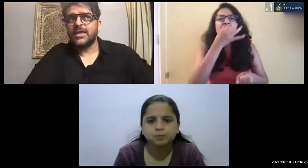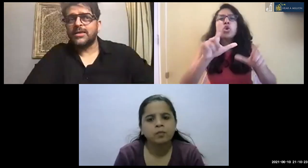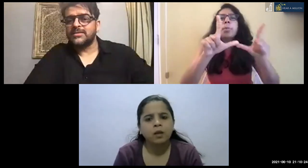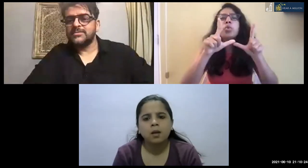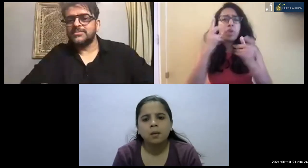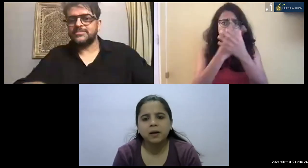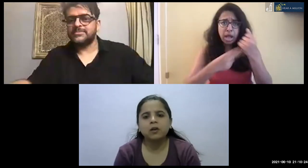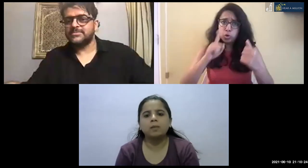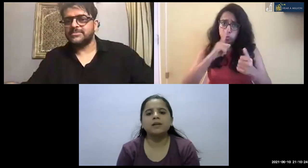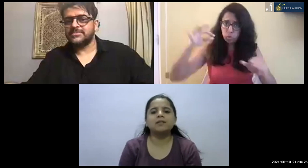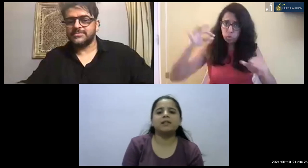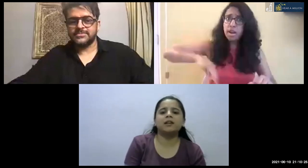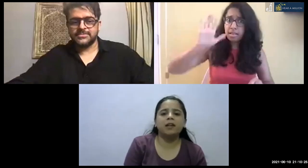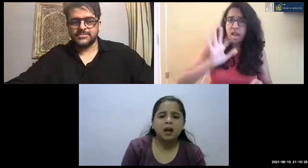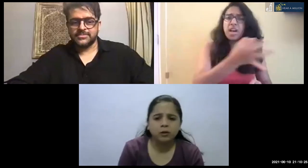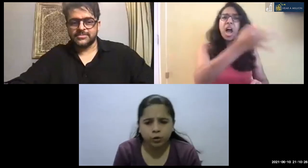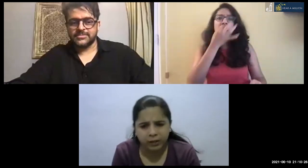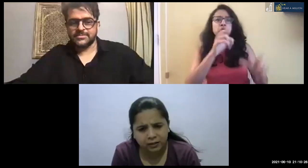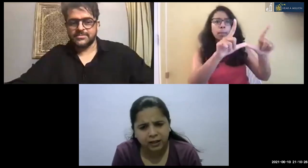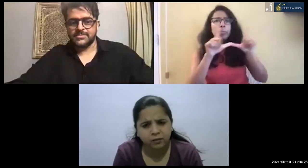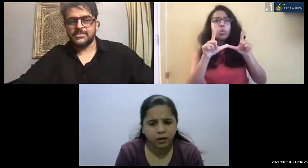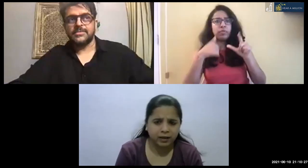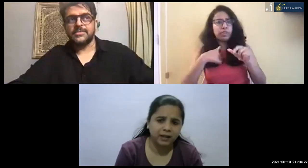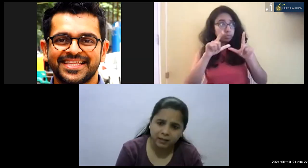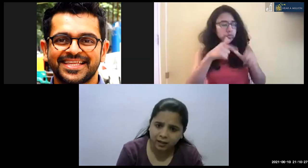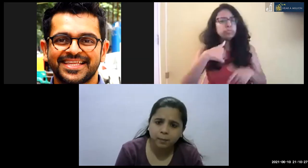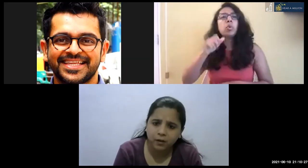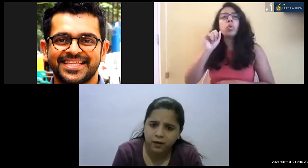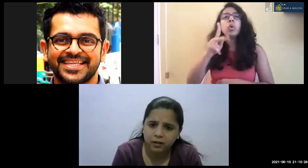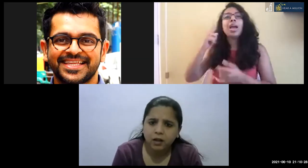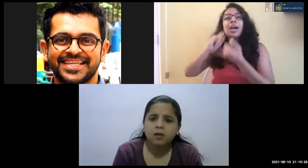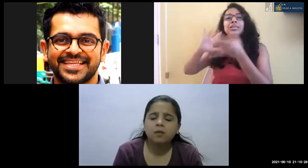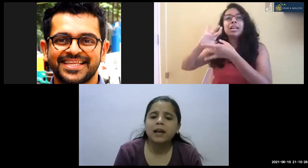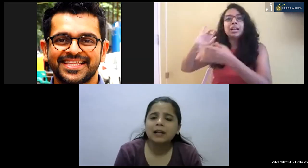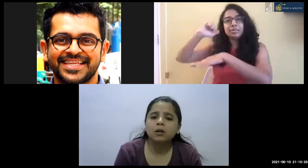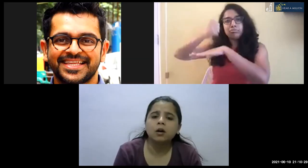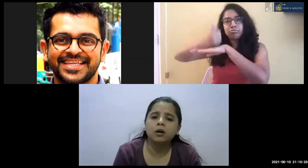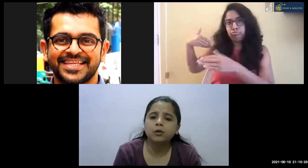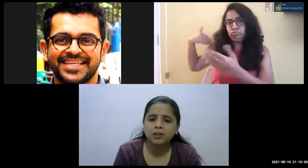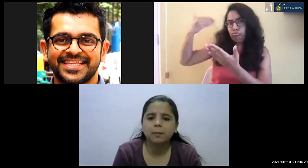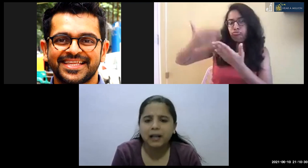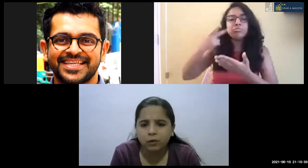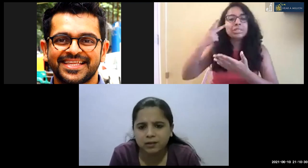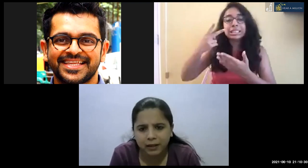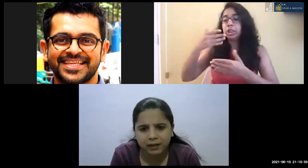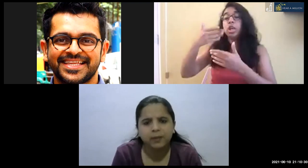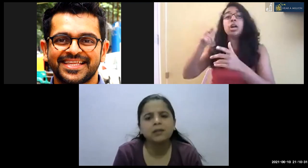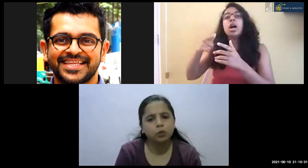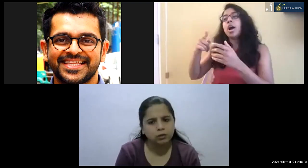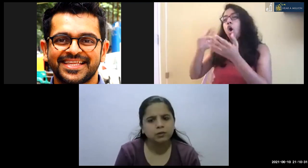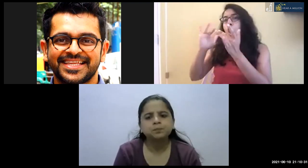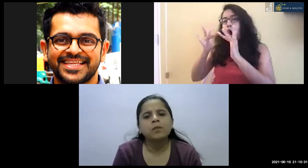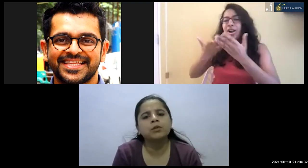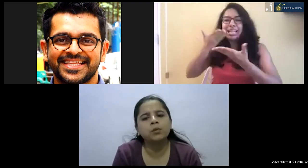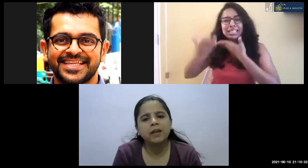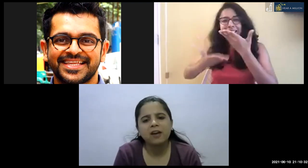method. But government said that, yeah, do you think that is there a benefit while using the bilingualism method in